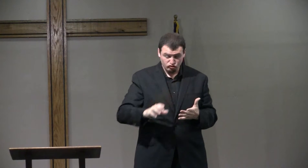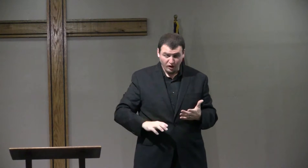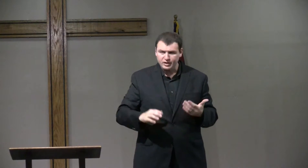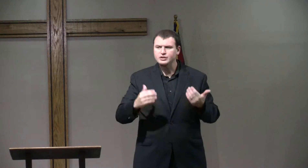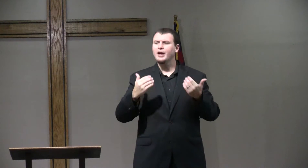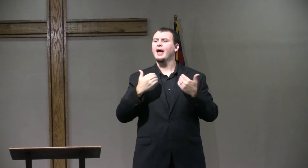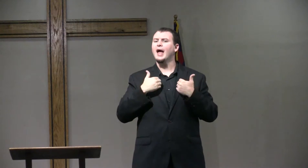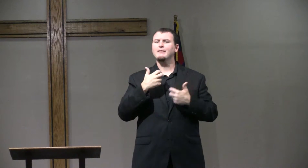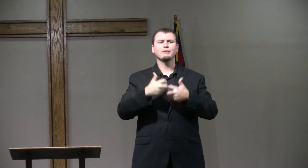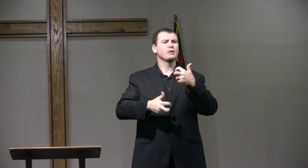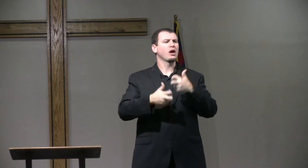So I encourage you,